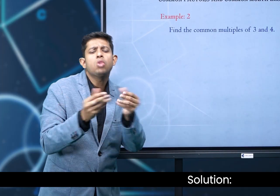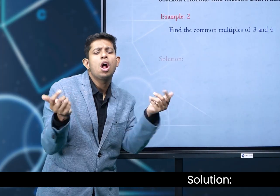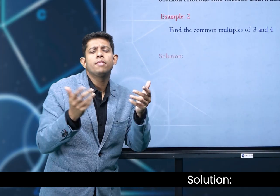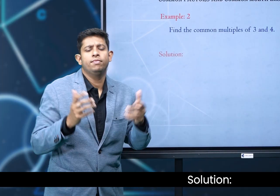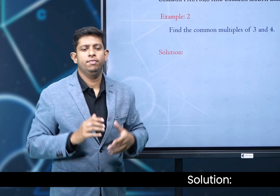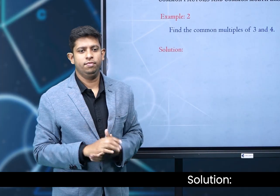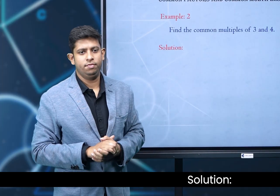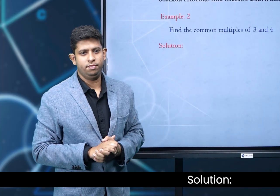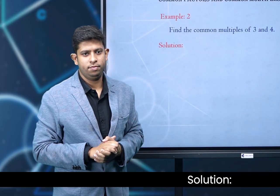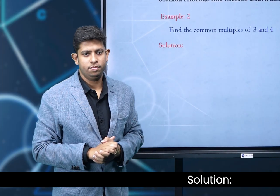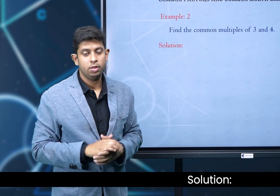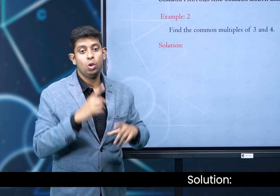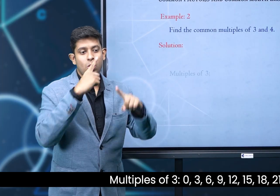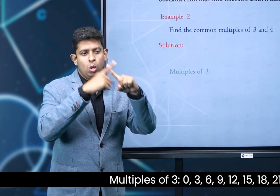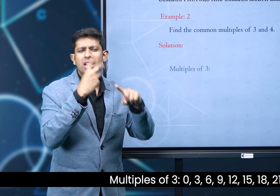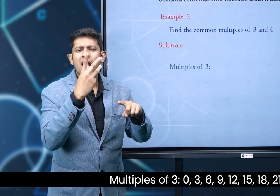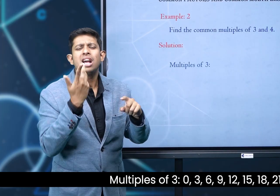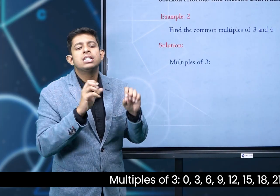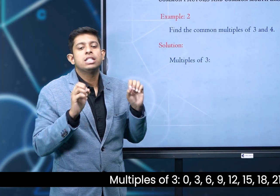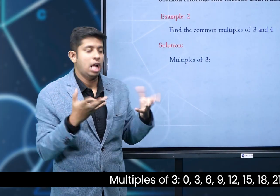Solution. Multiples of 3.